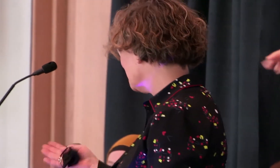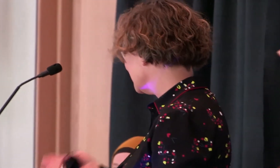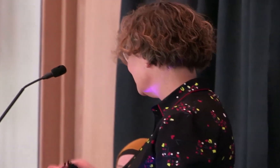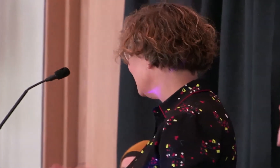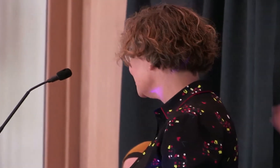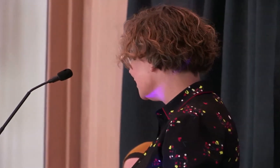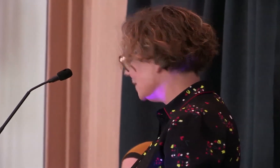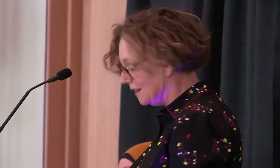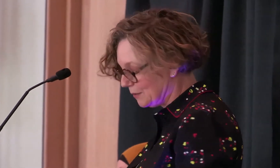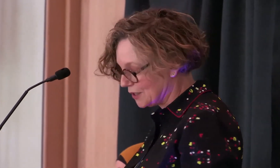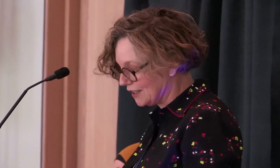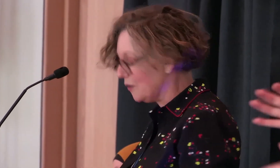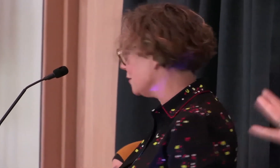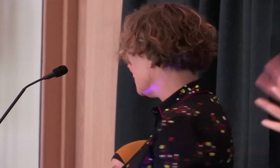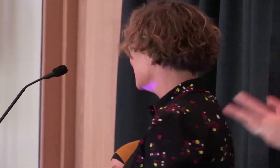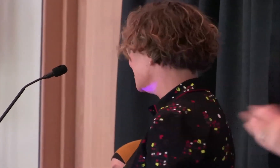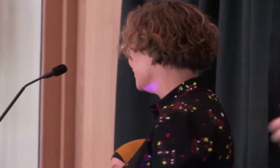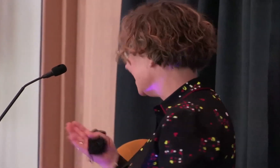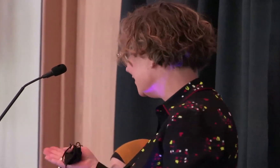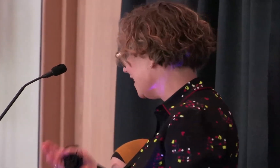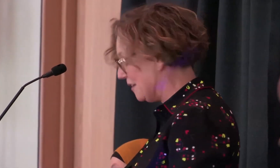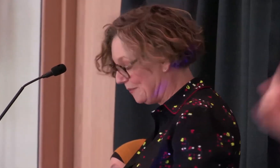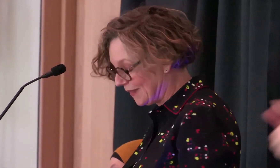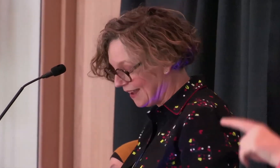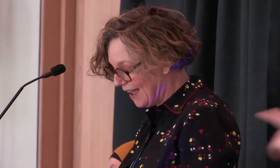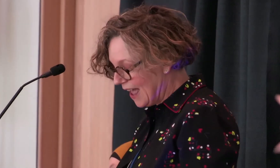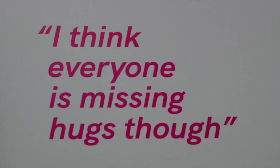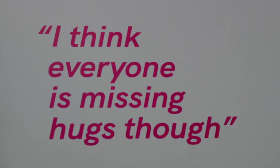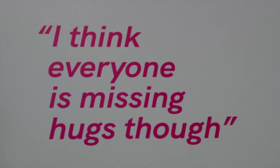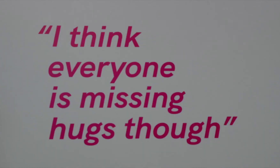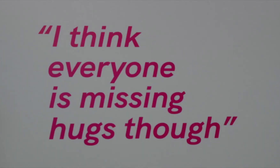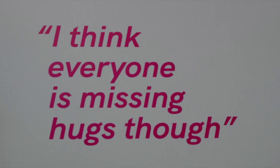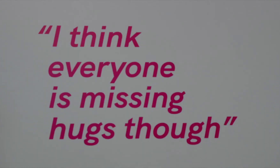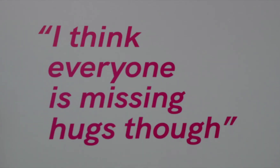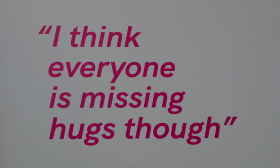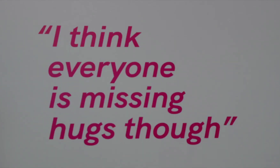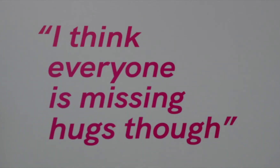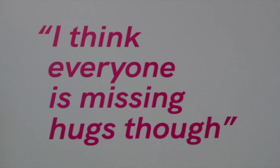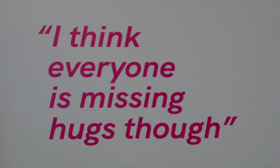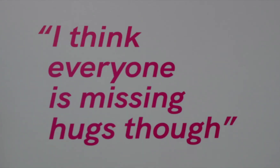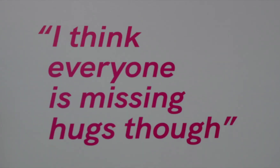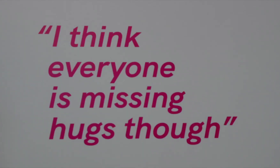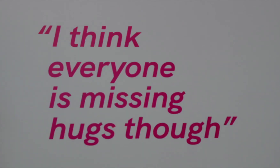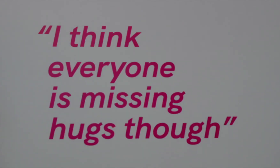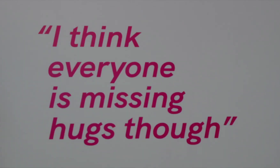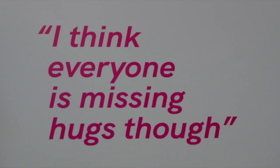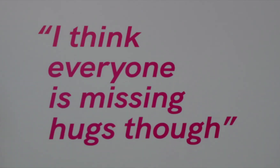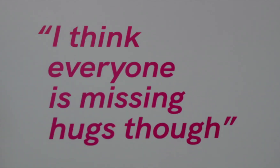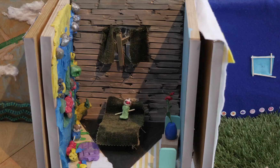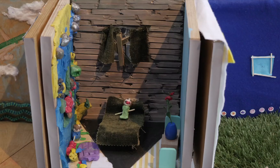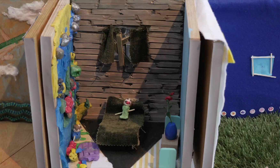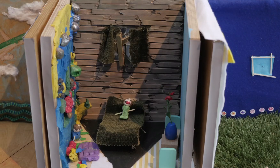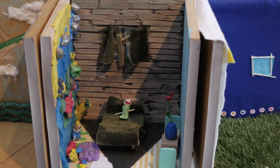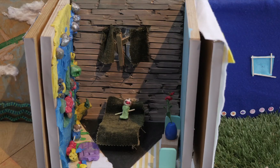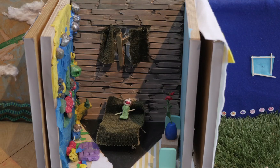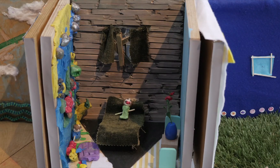incredible working alongside me on the project over the past year. Thank you, Cara. I'd also like to acknowledge the staff across many departments